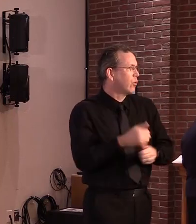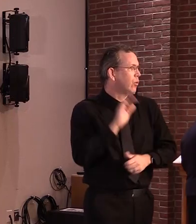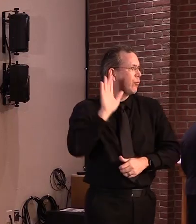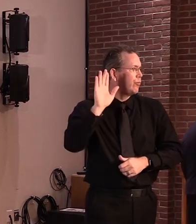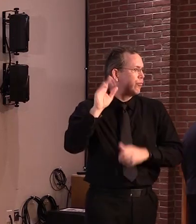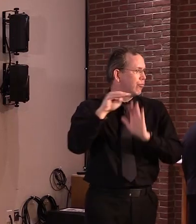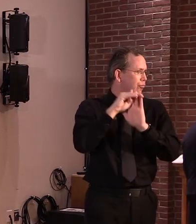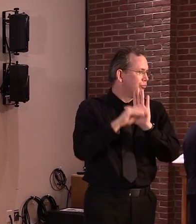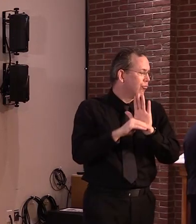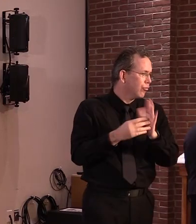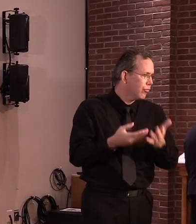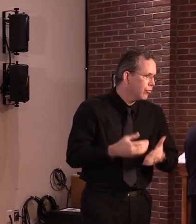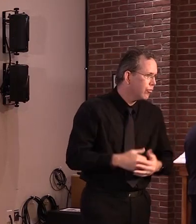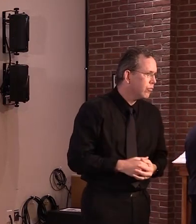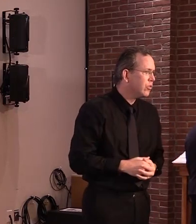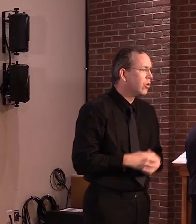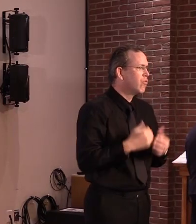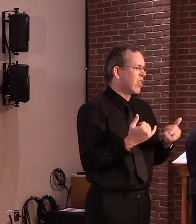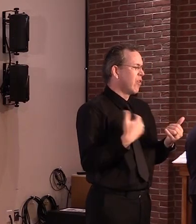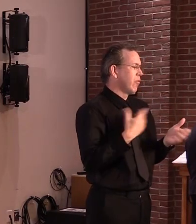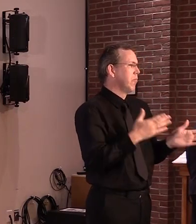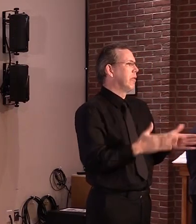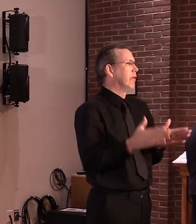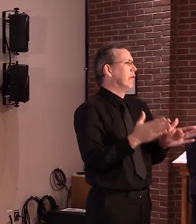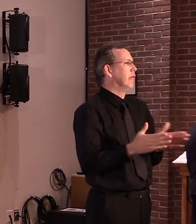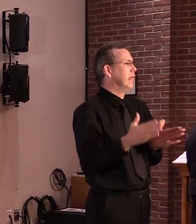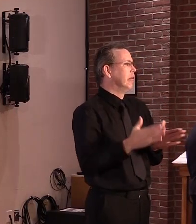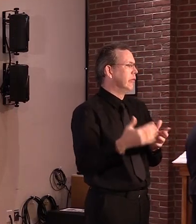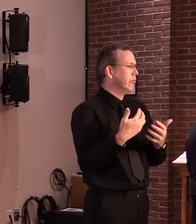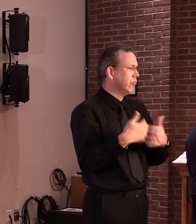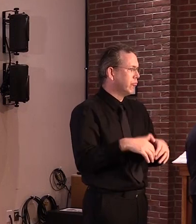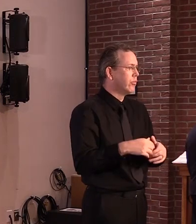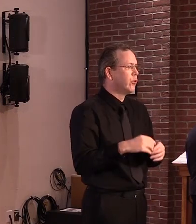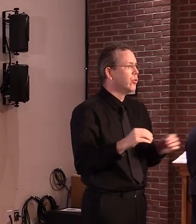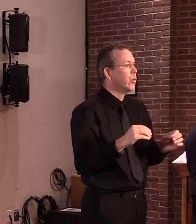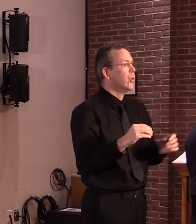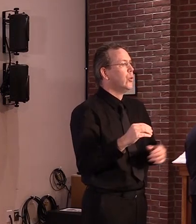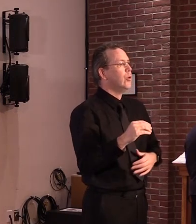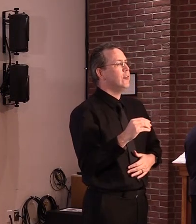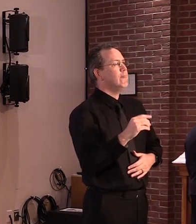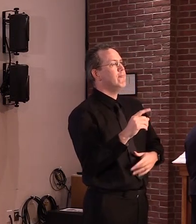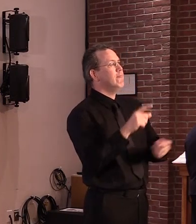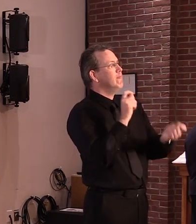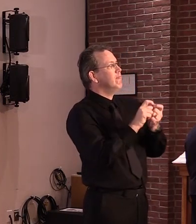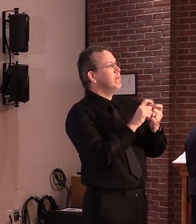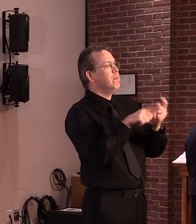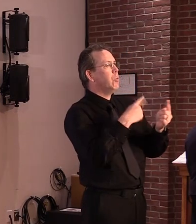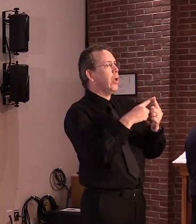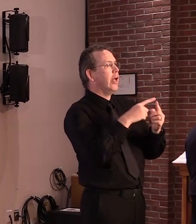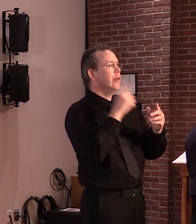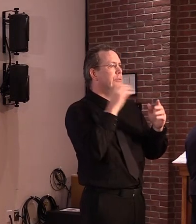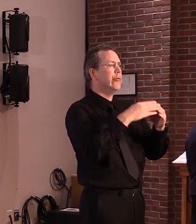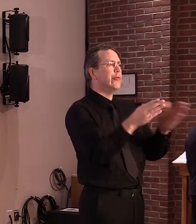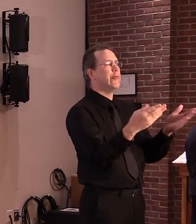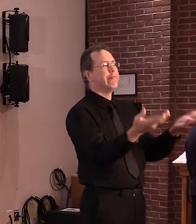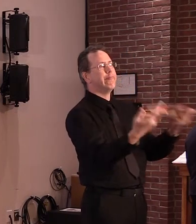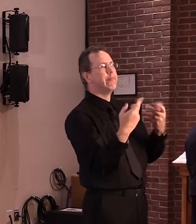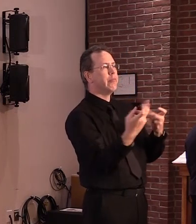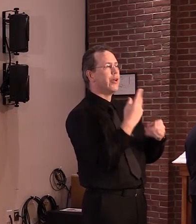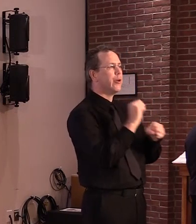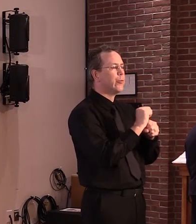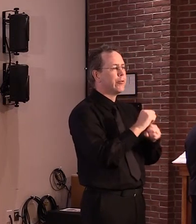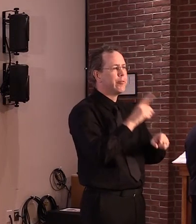buildings. So no particular timeline at this time. We're working through what is going to look